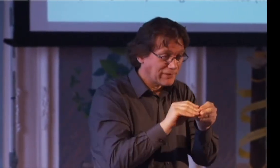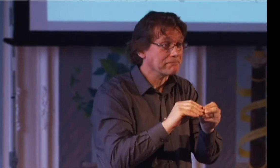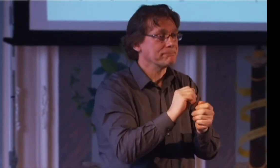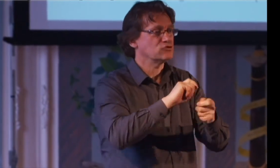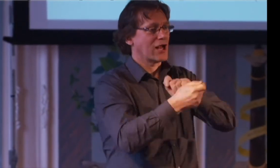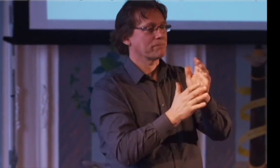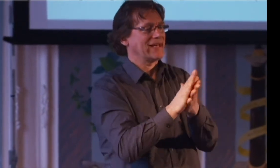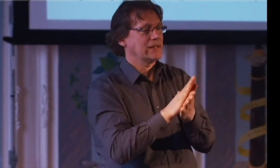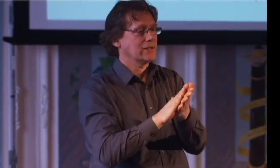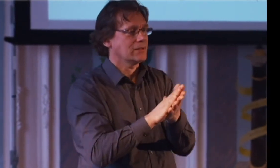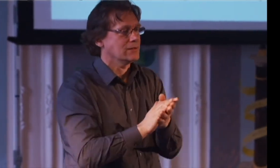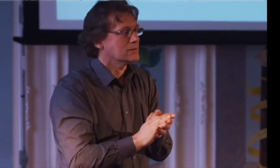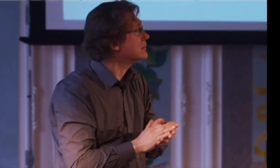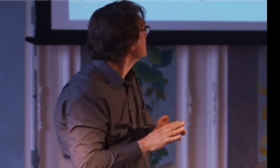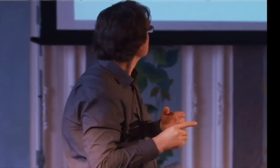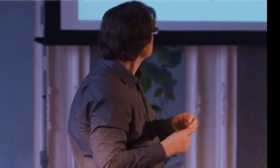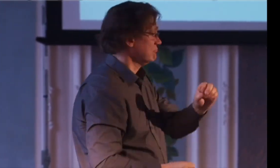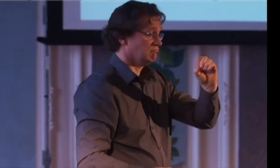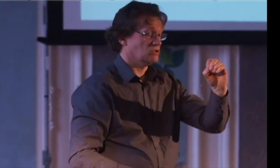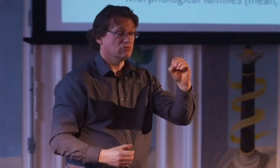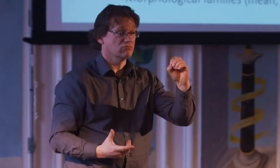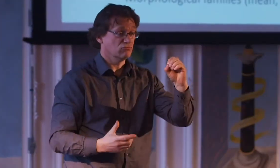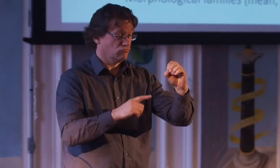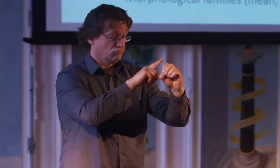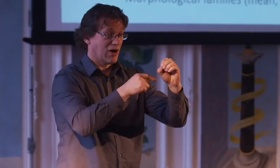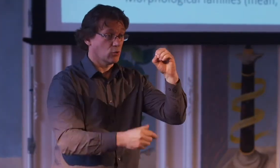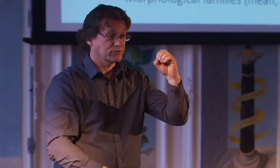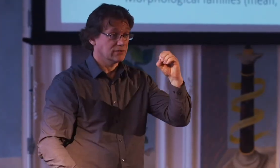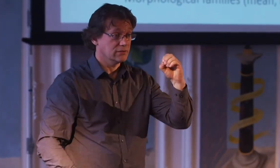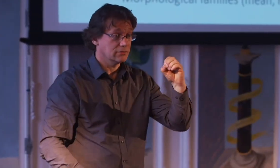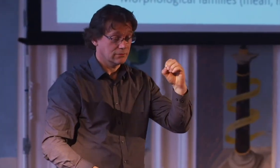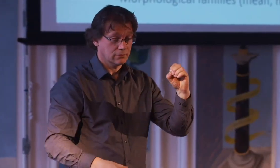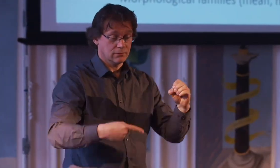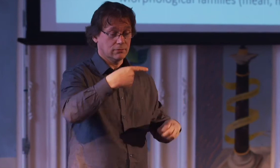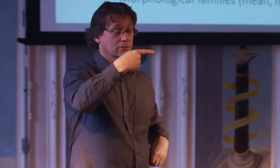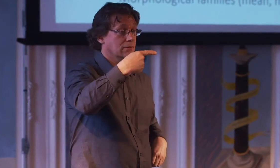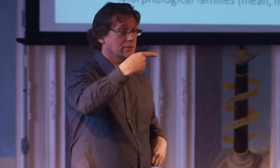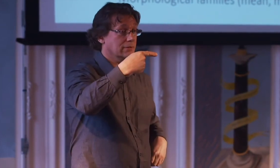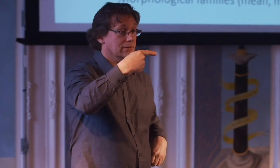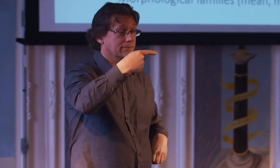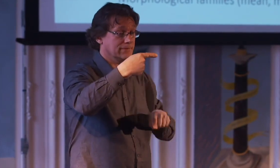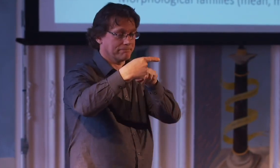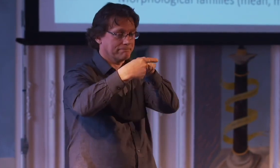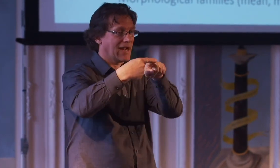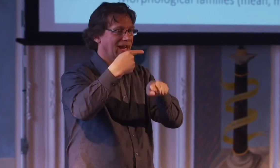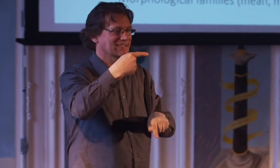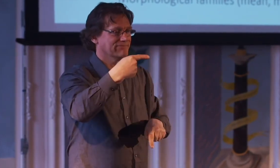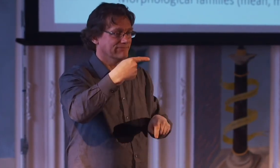is 2 signs that are brought together to change the meaning. So this sign, this round